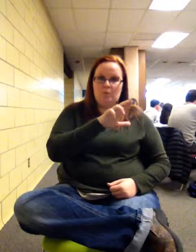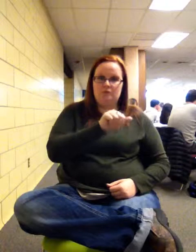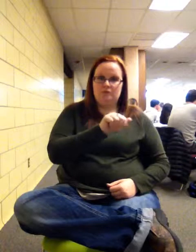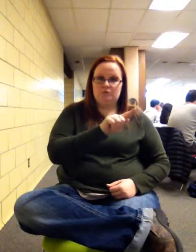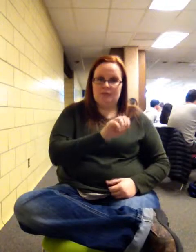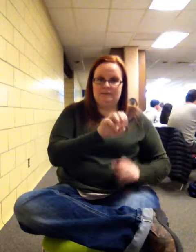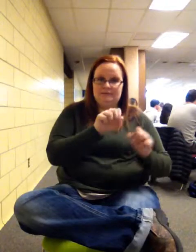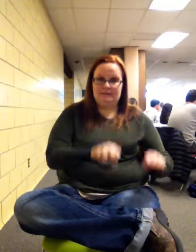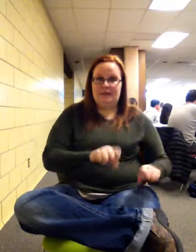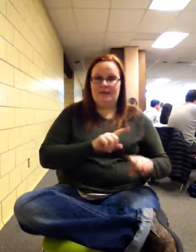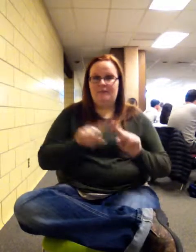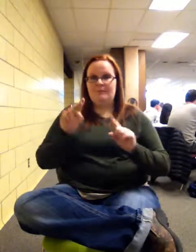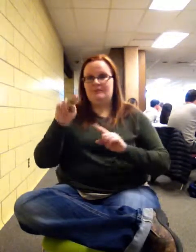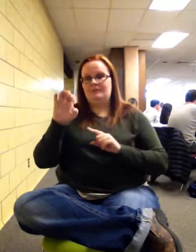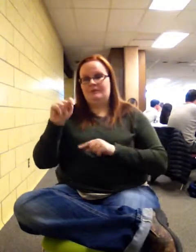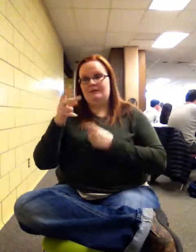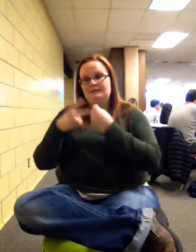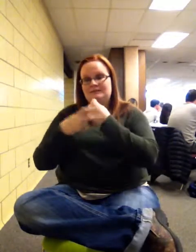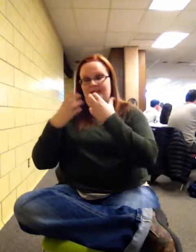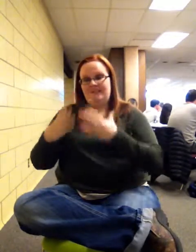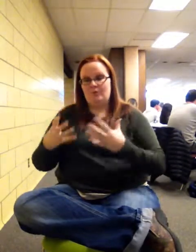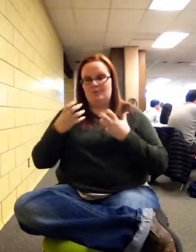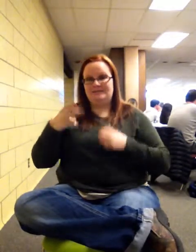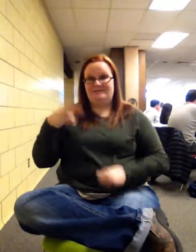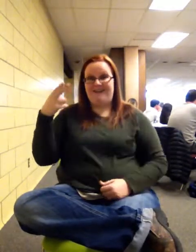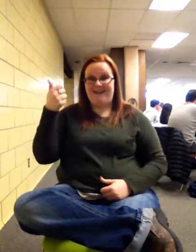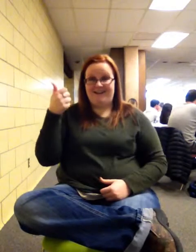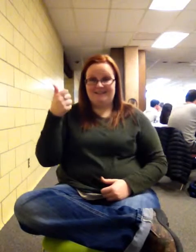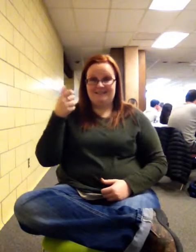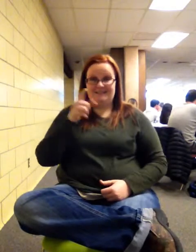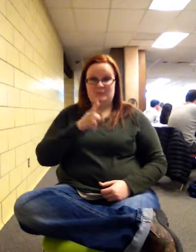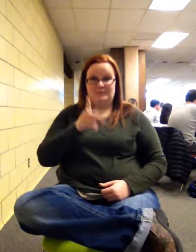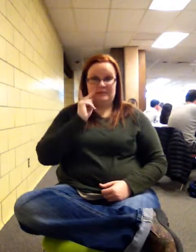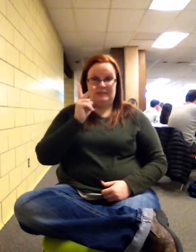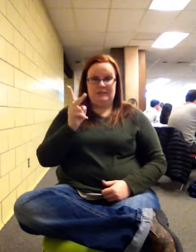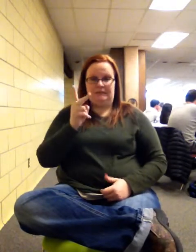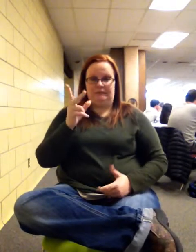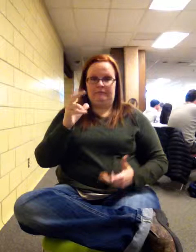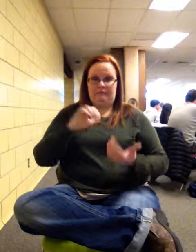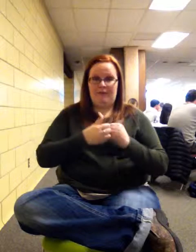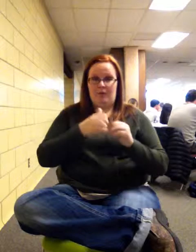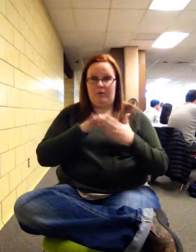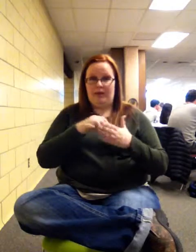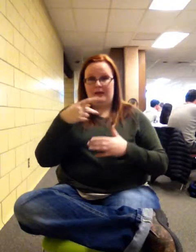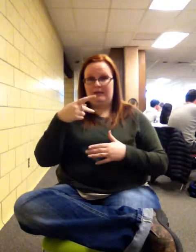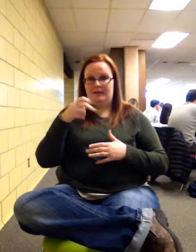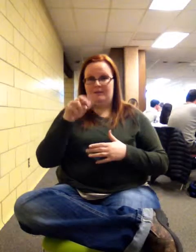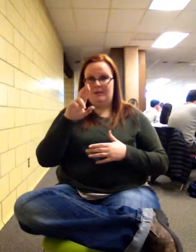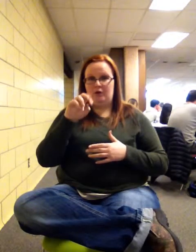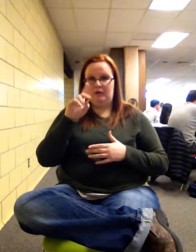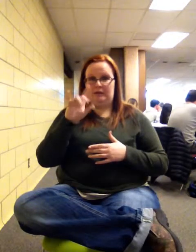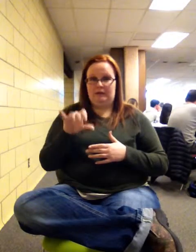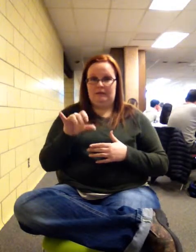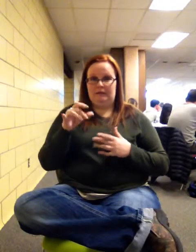net savers are trying to get the highest rates they can. So do you see where the parity starts to happen, where if you're trying to be the corporate treasurer getting the